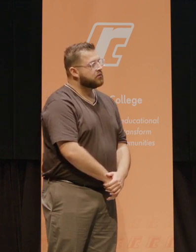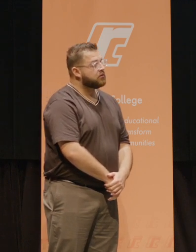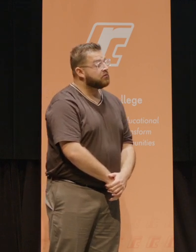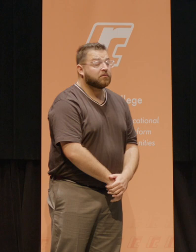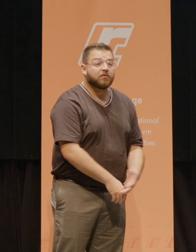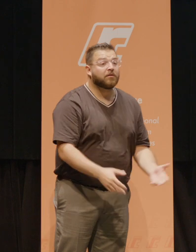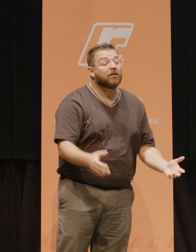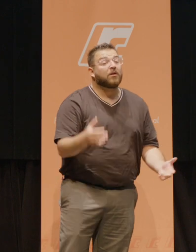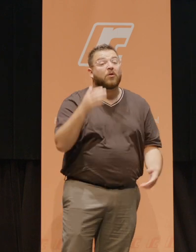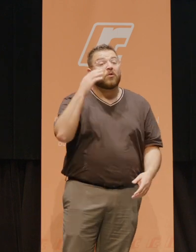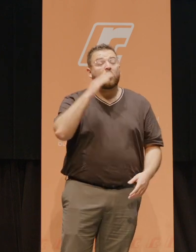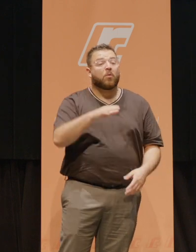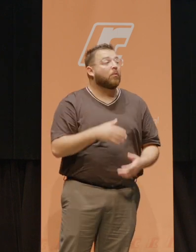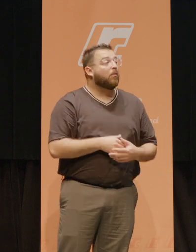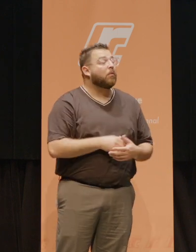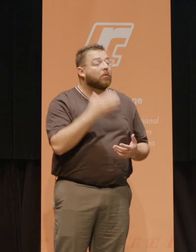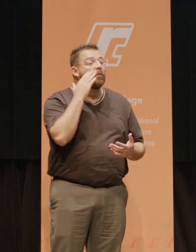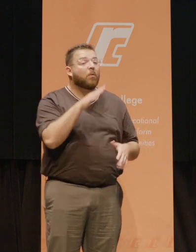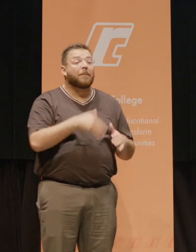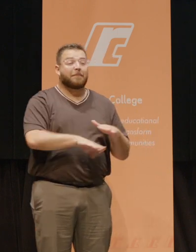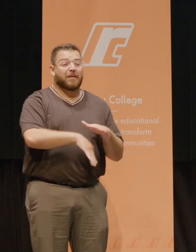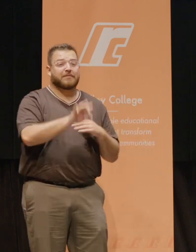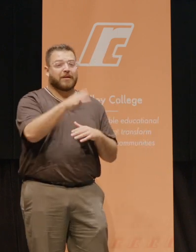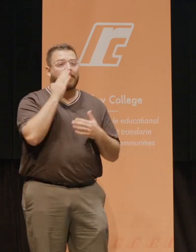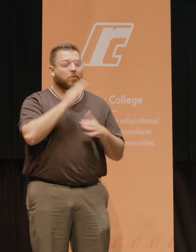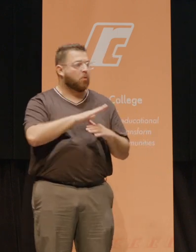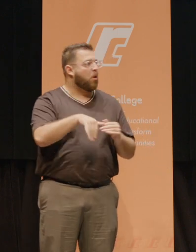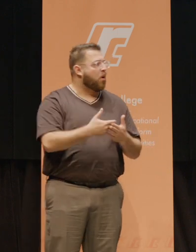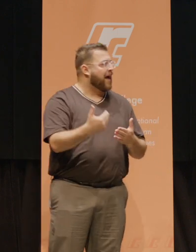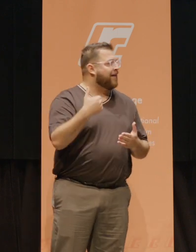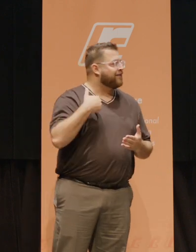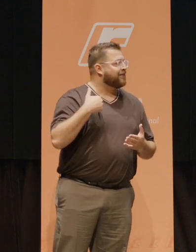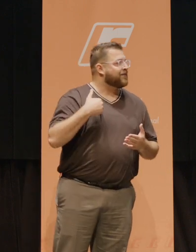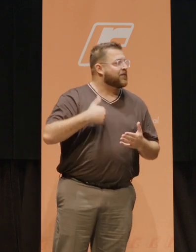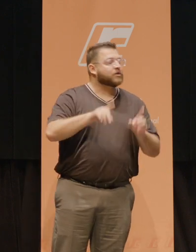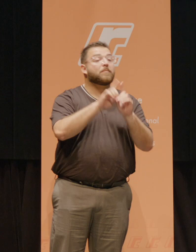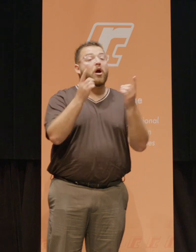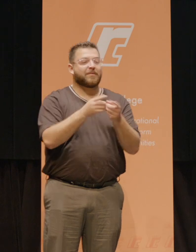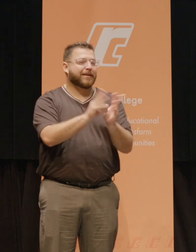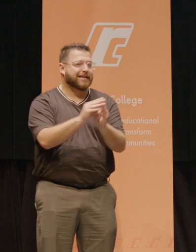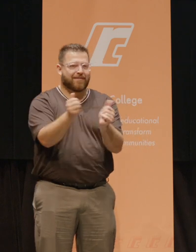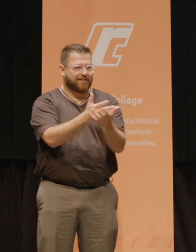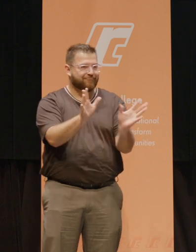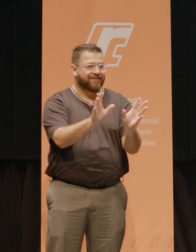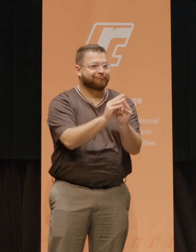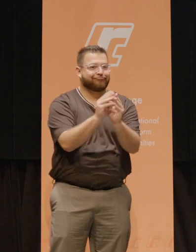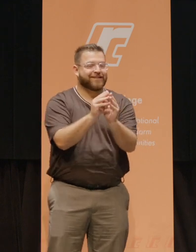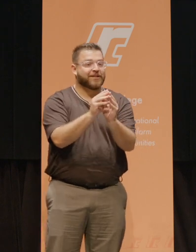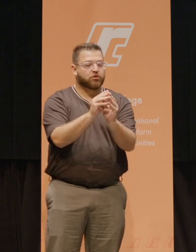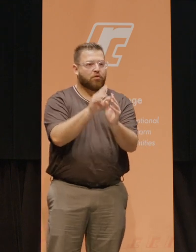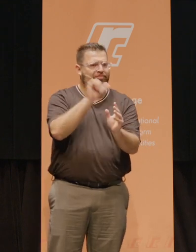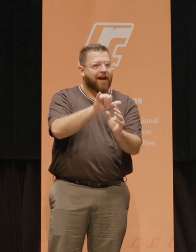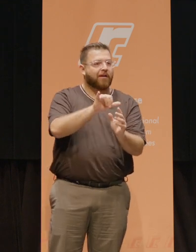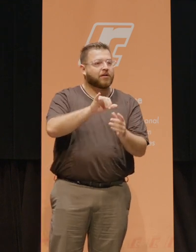today? Some basic tips is I know we all have department meetings. So really starting to develop a culture within our department